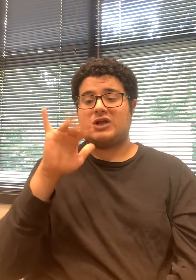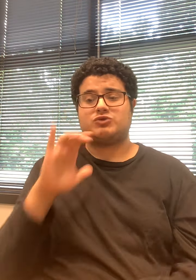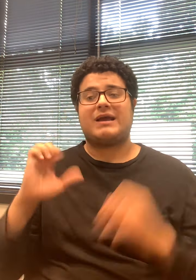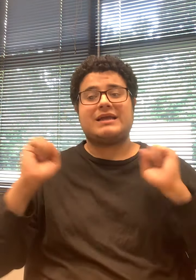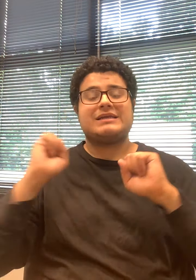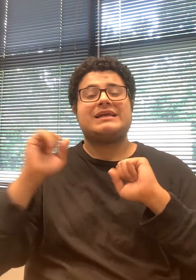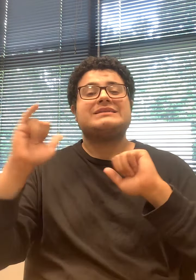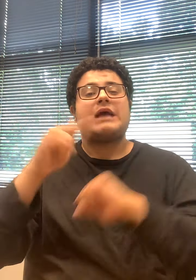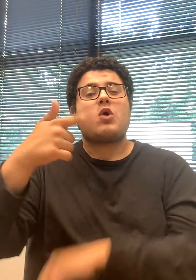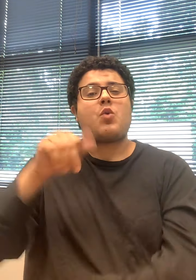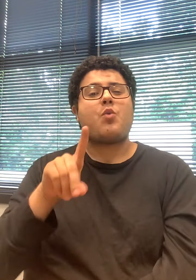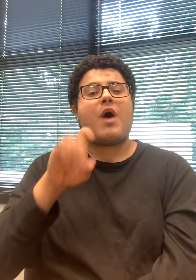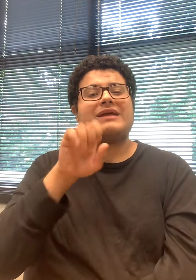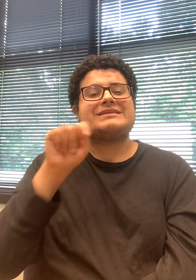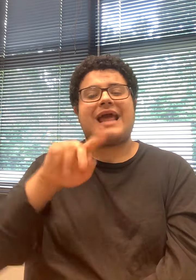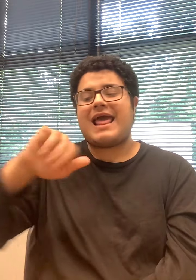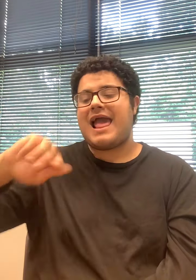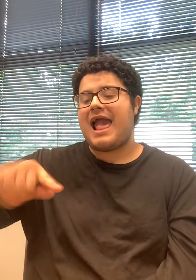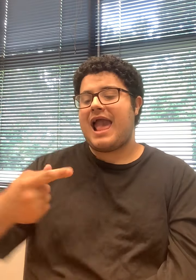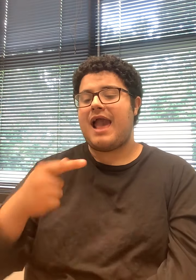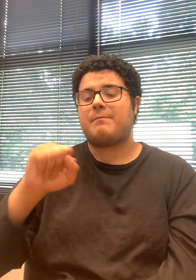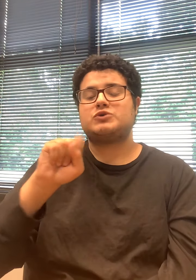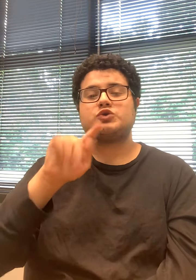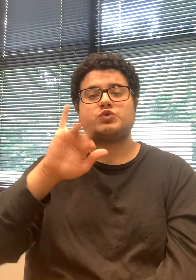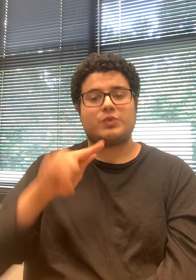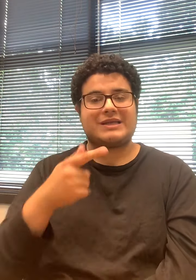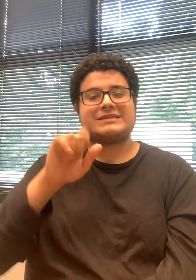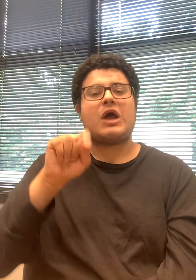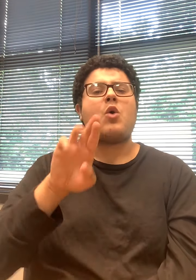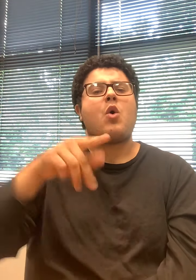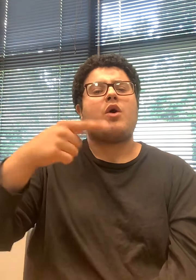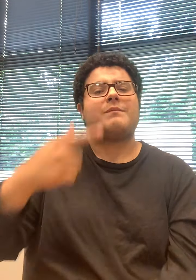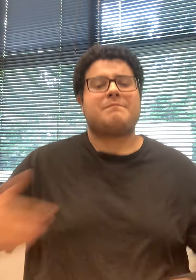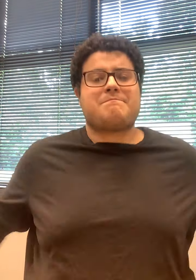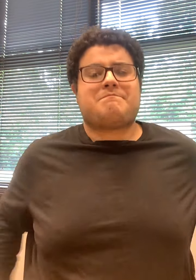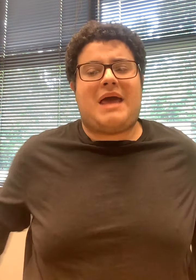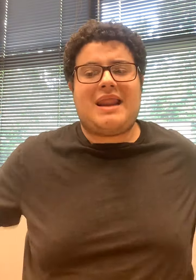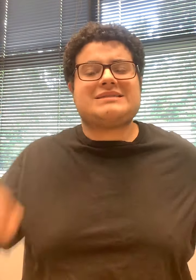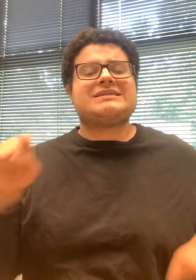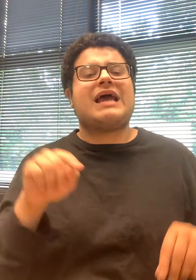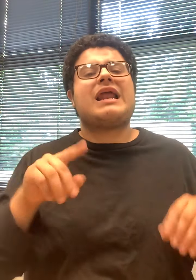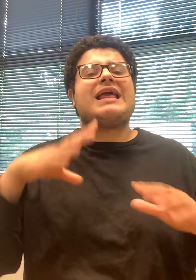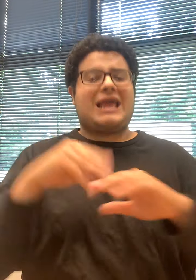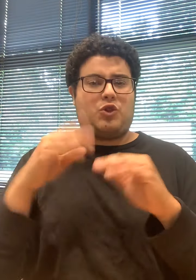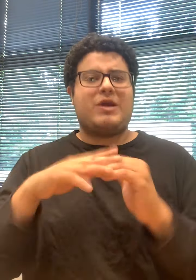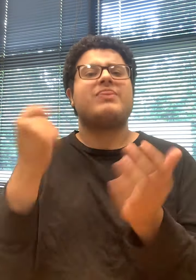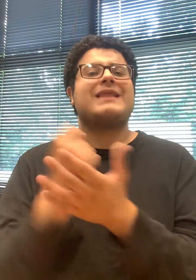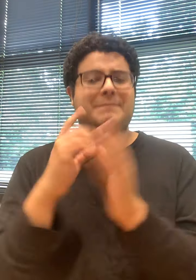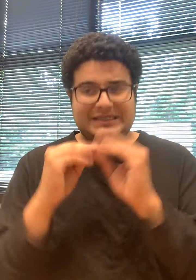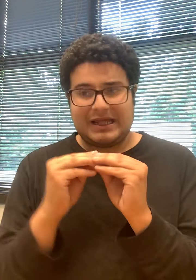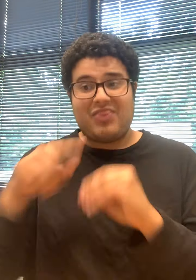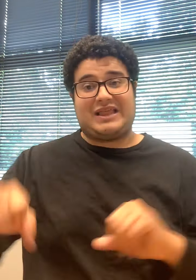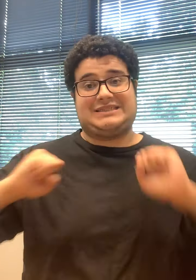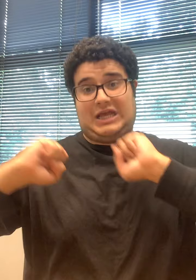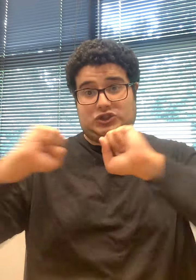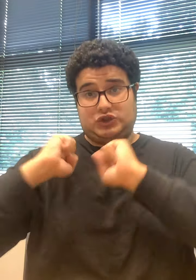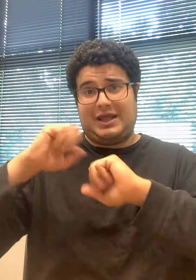sets, hamstring sets, and gluteal sets are also usually included in your therapy session. These exercises involve tightening